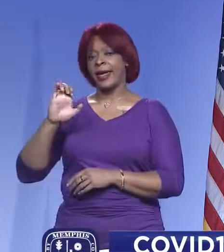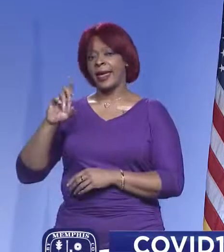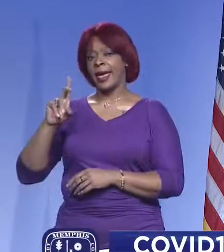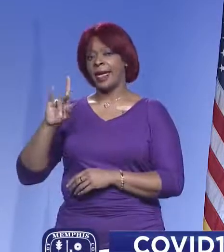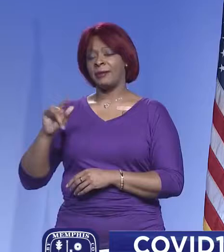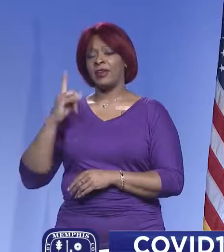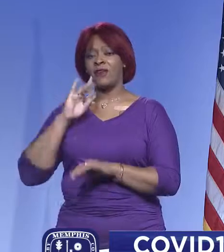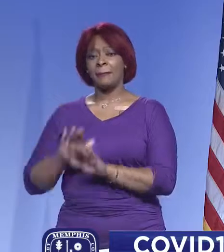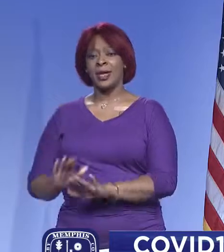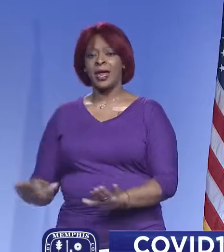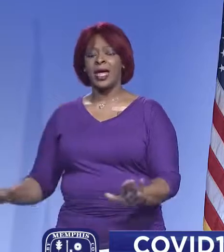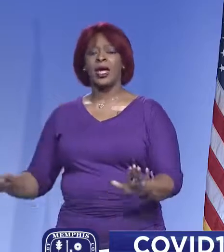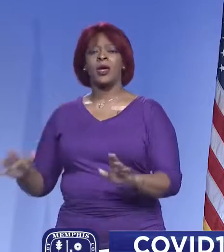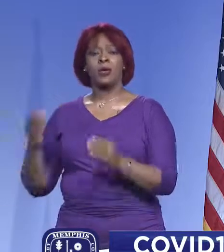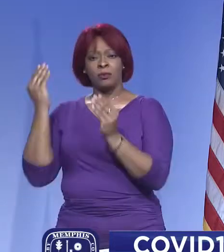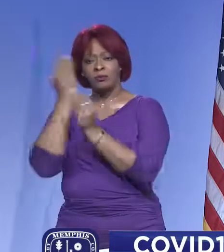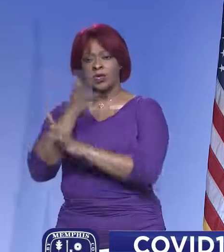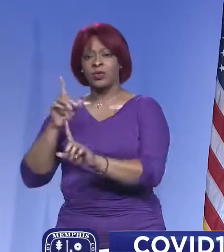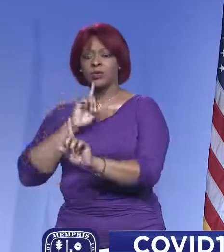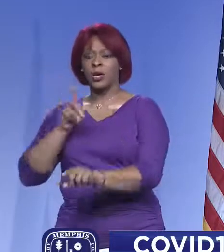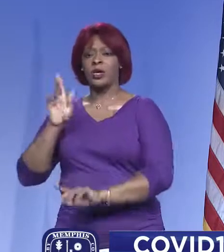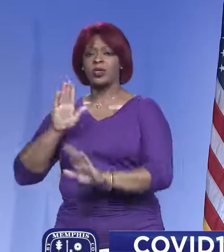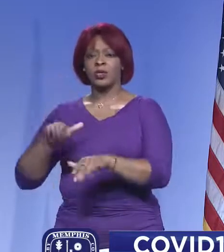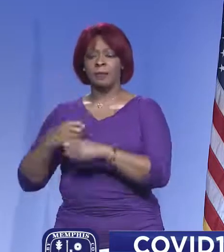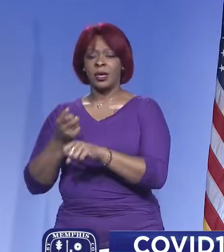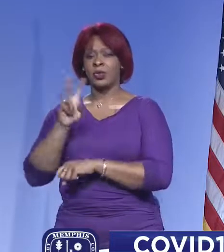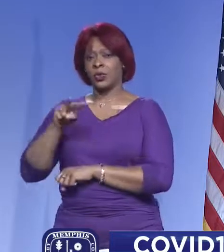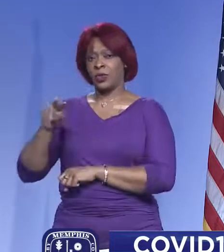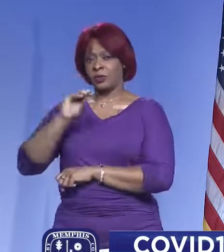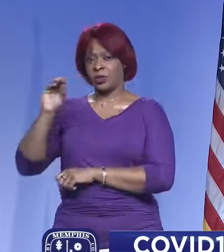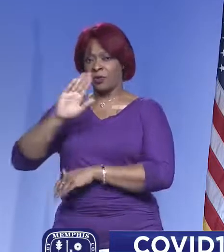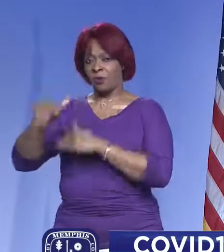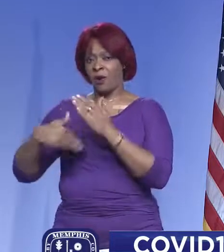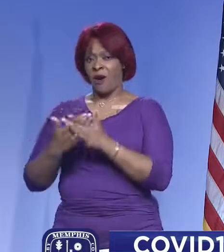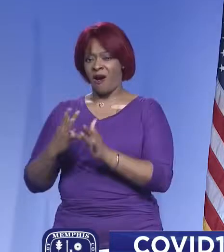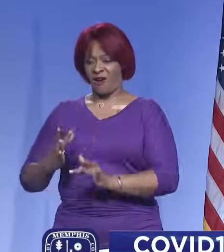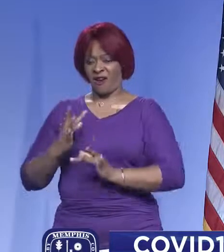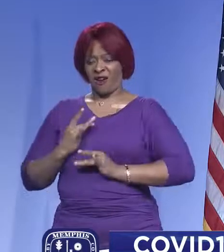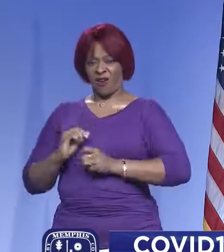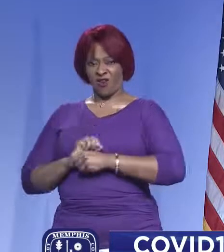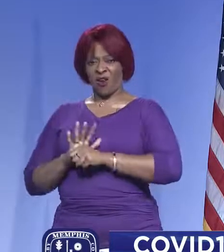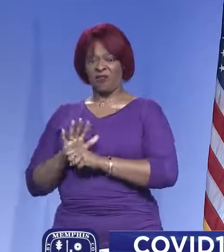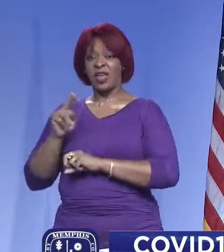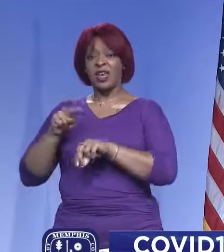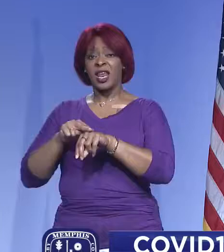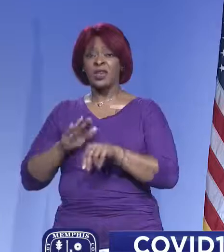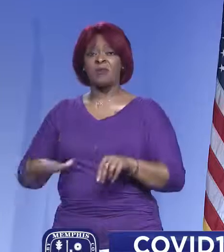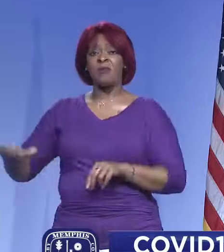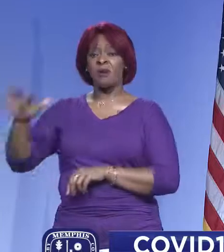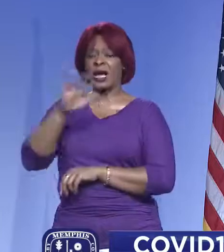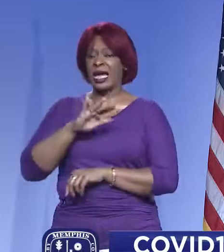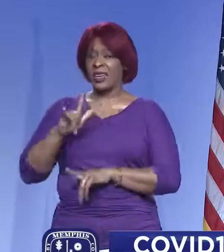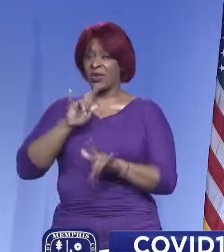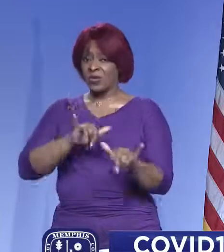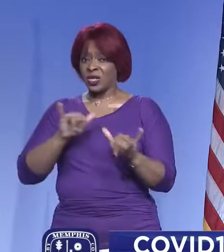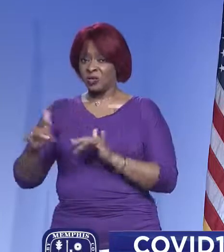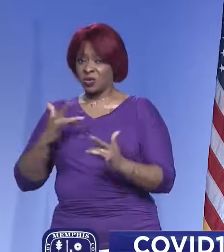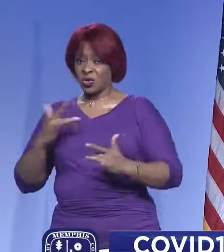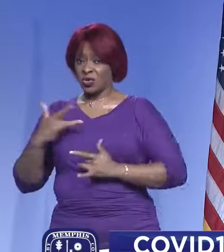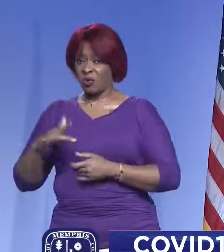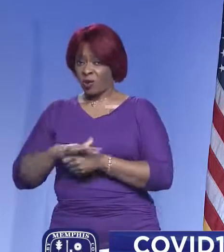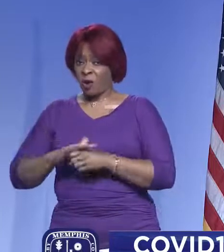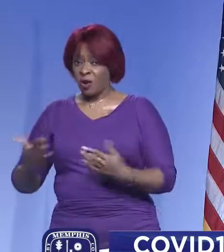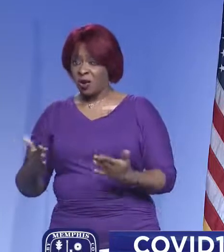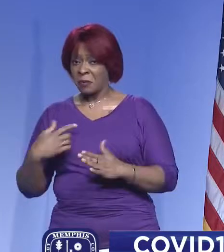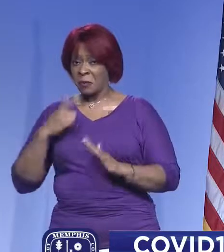new report saying that children now make up 22% of all COVID cases nationwide. So can you tell me if that's a similar concern here locally